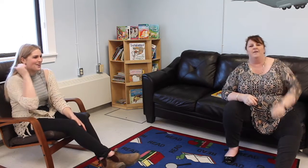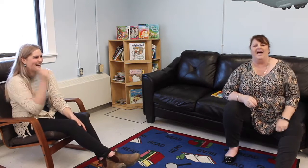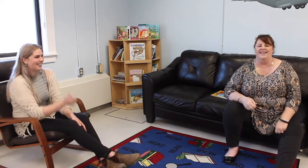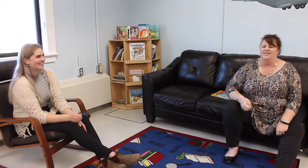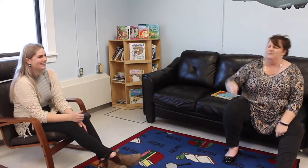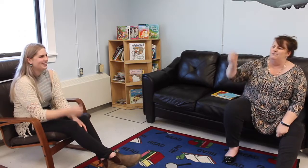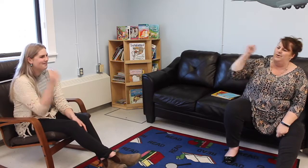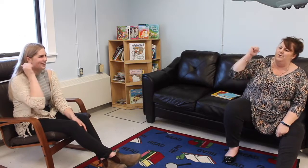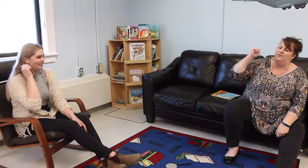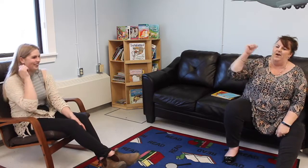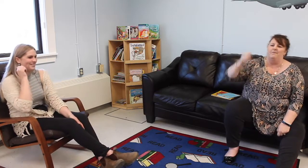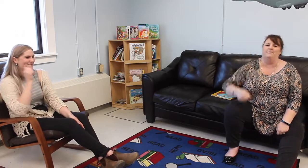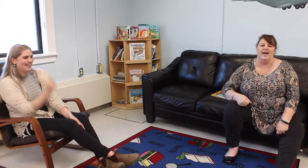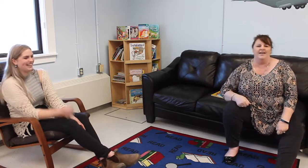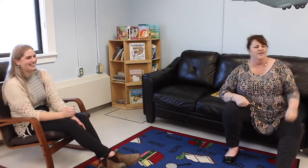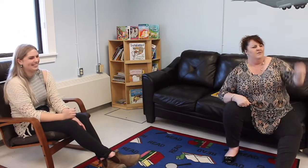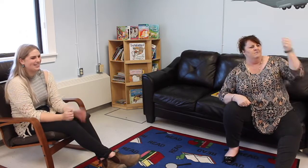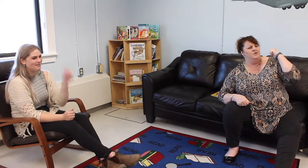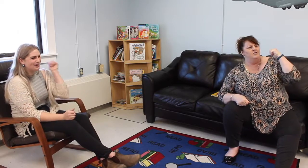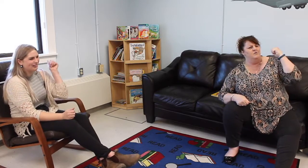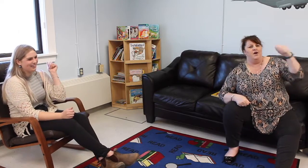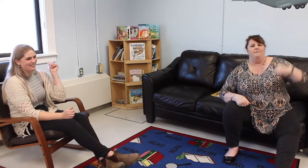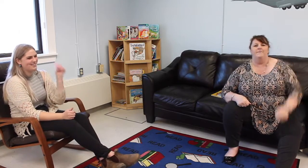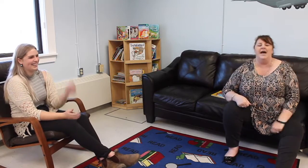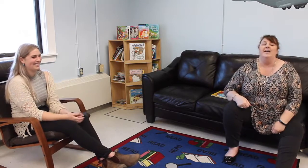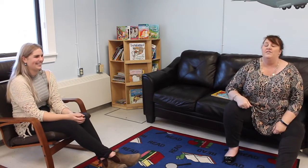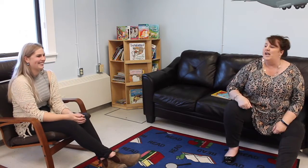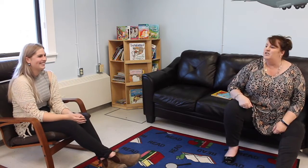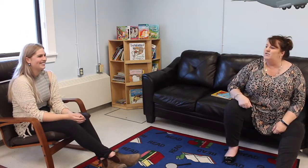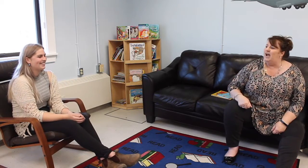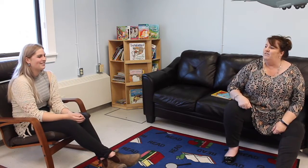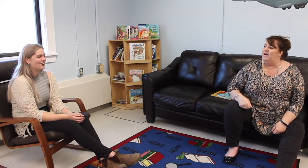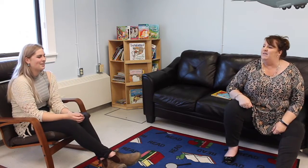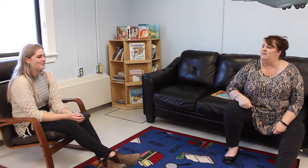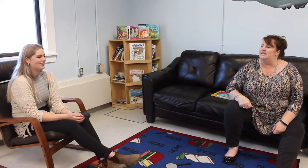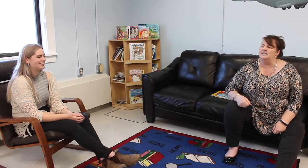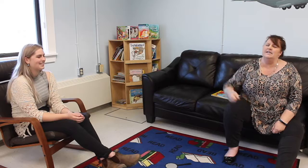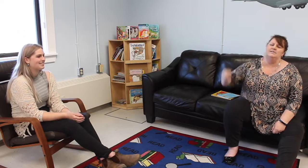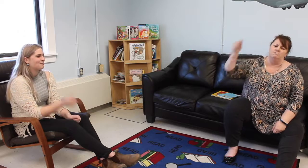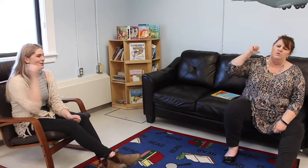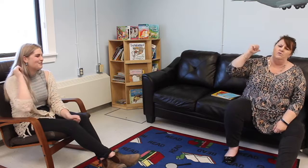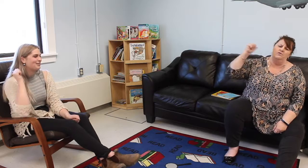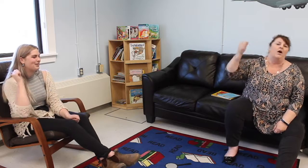back, move on back, move on back. The driver on the bus, he says, move on